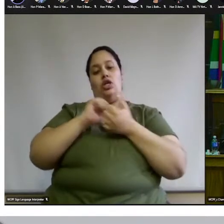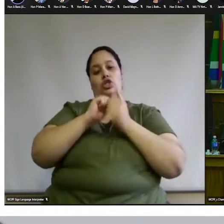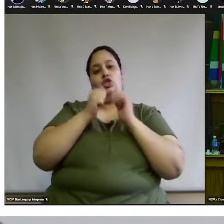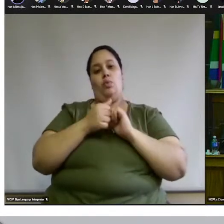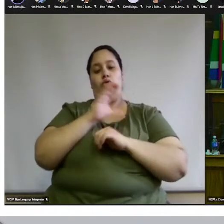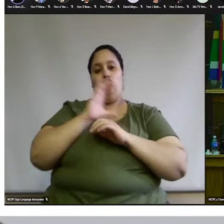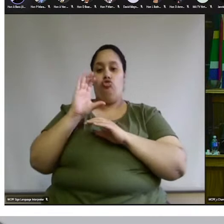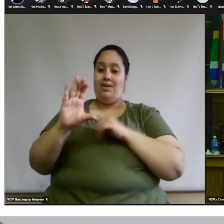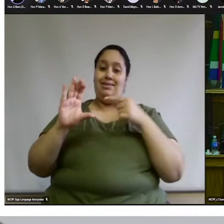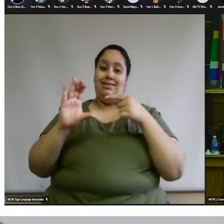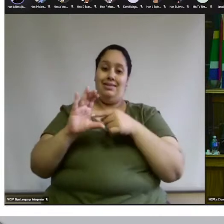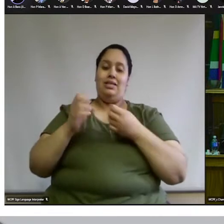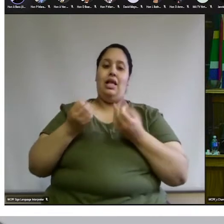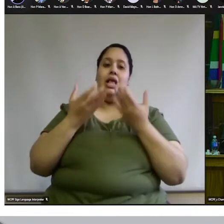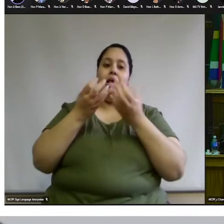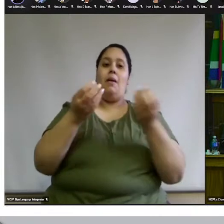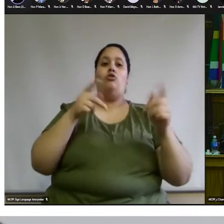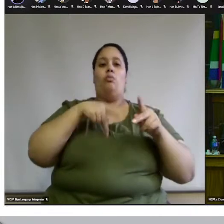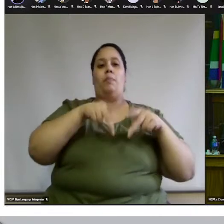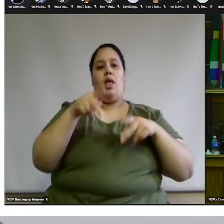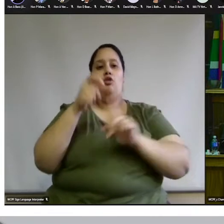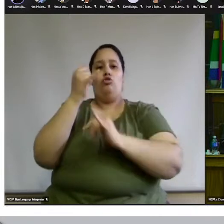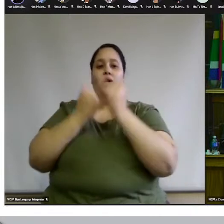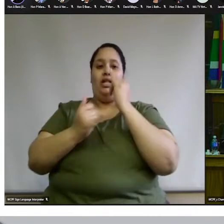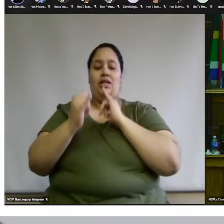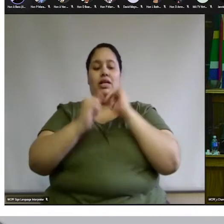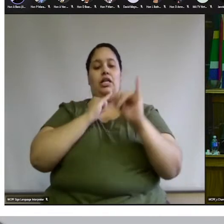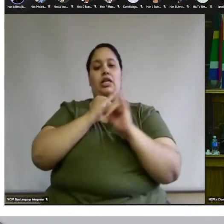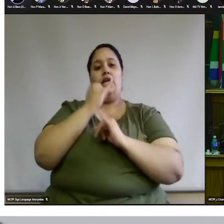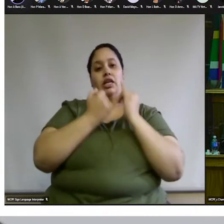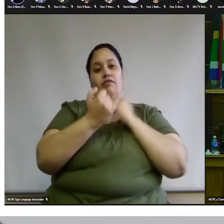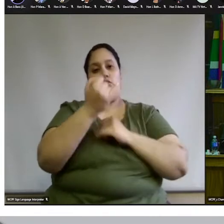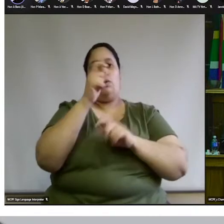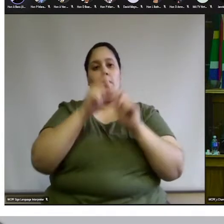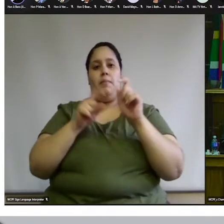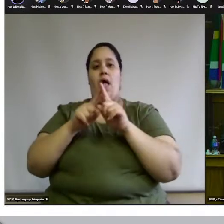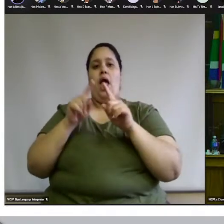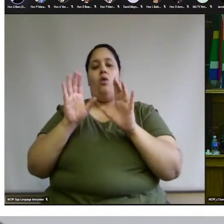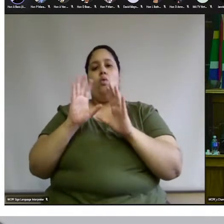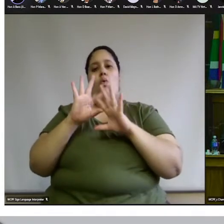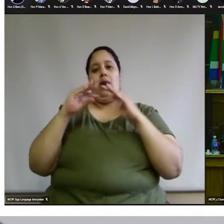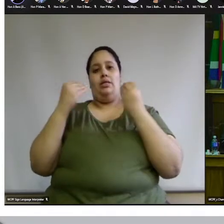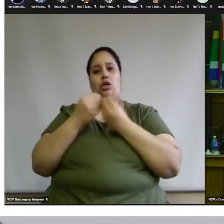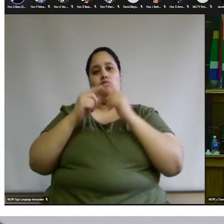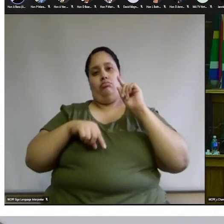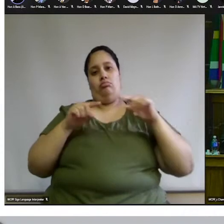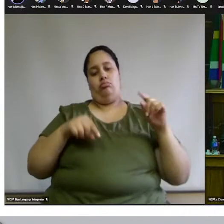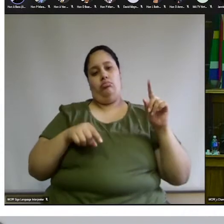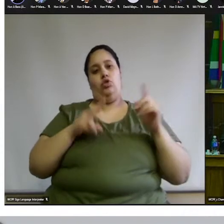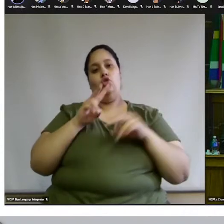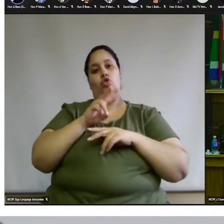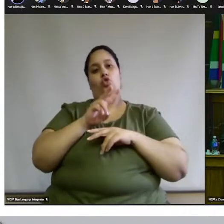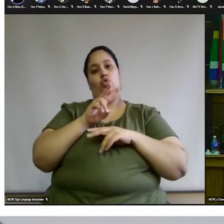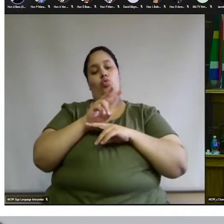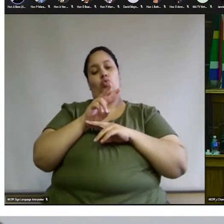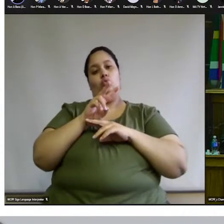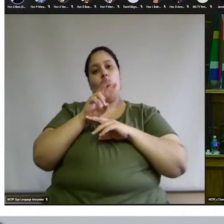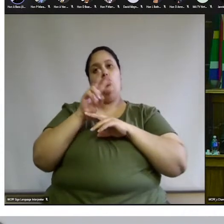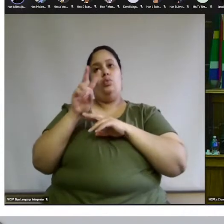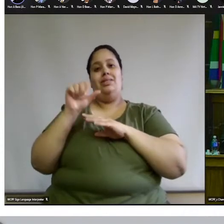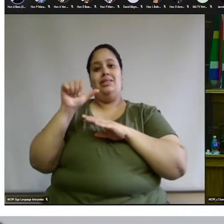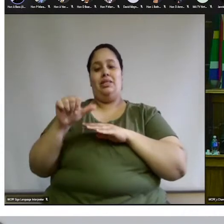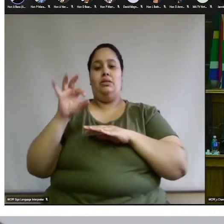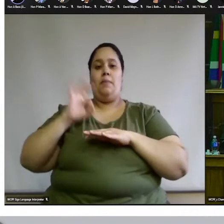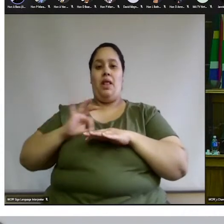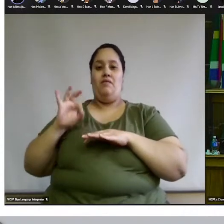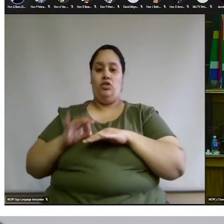paid directly to individuals and organizations in the Western Cape. A total of 666 beneficiaries received funding from the